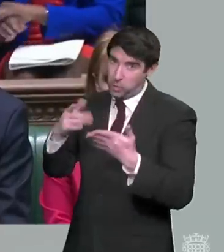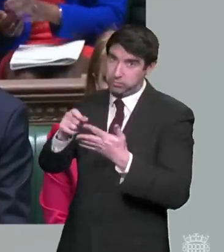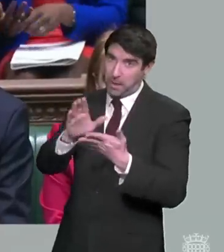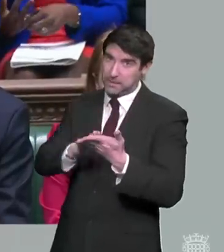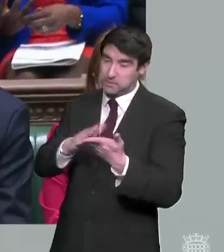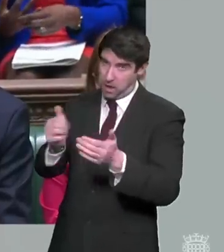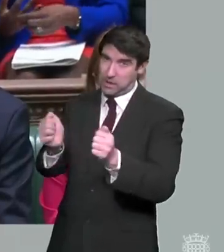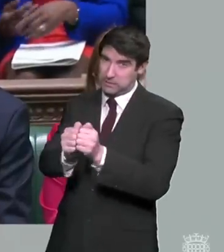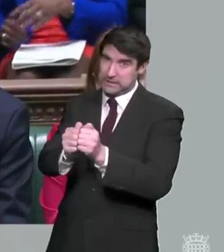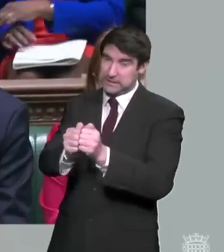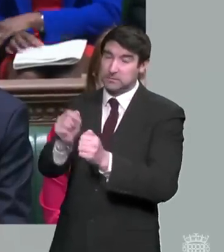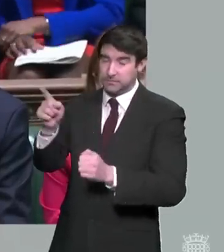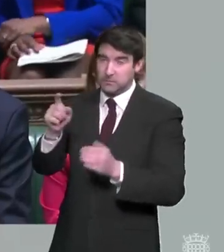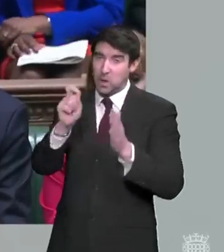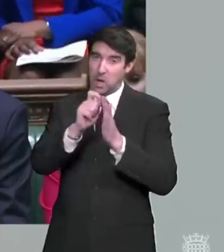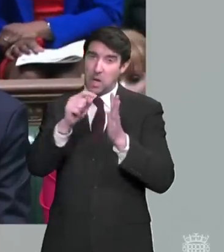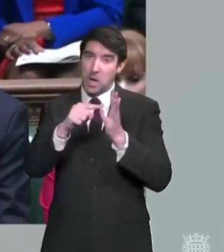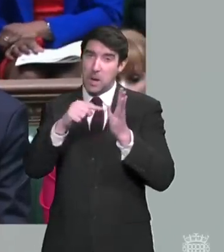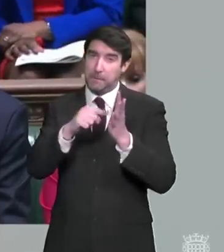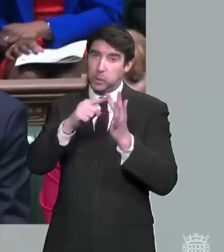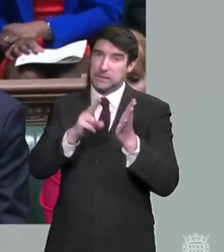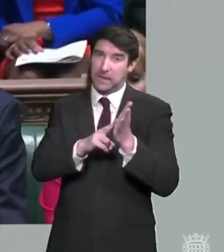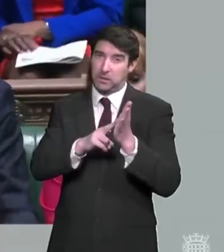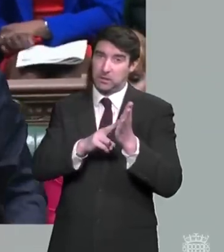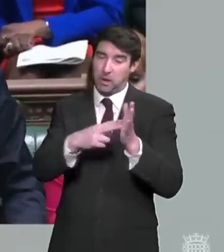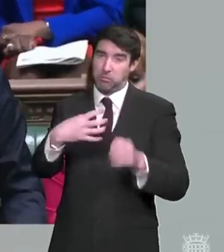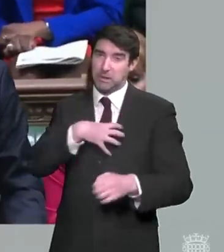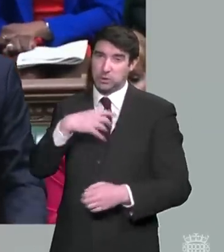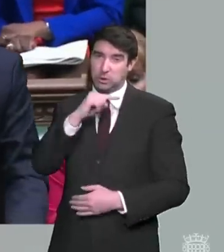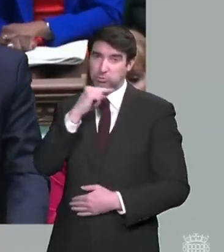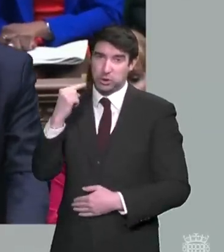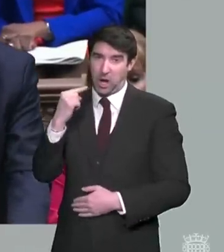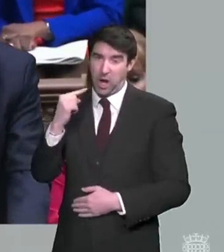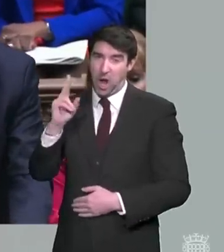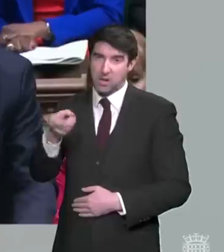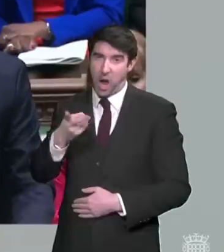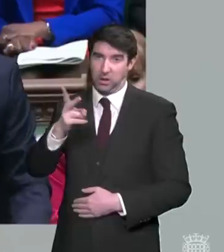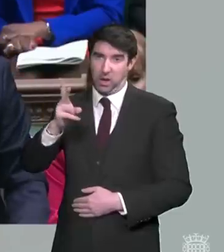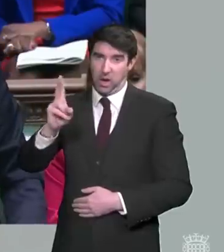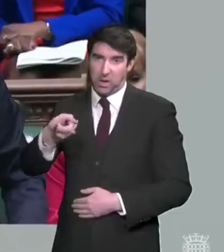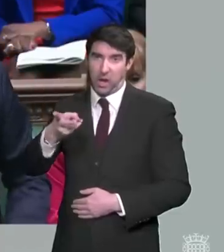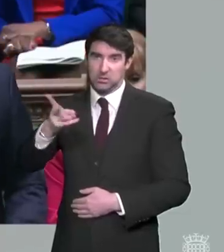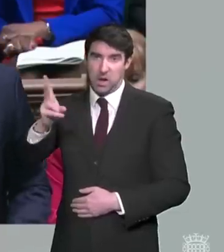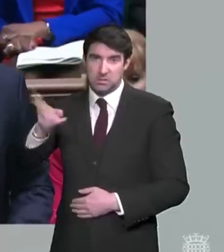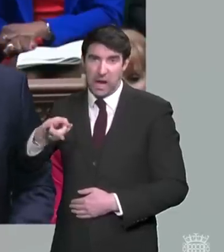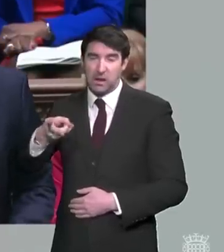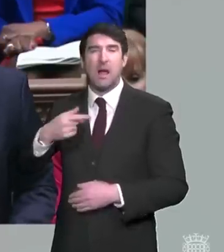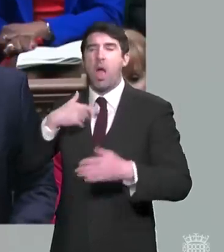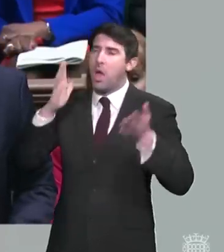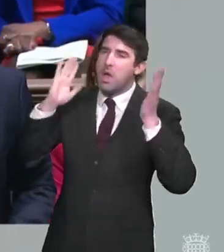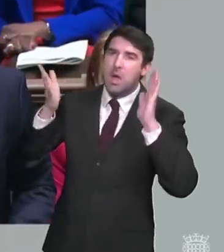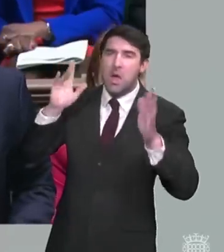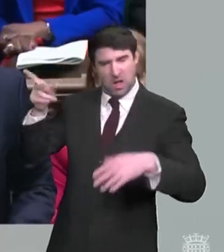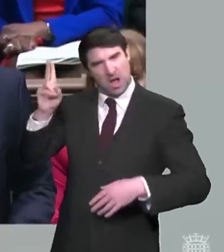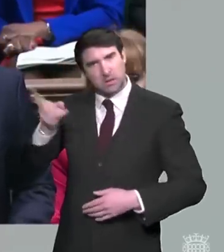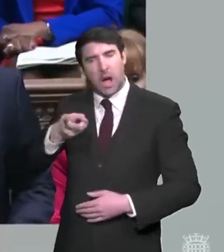has been appeased, he's been back for more. And so does the Prime Minister agree with me that across this House we